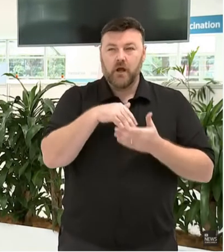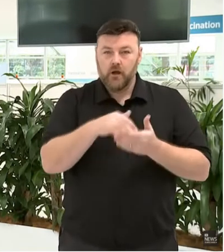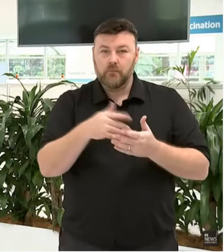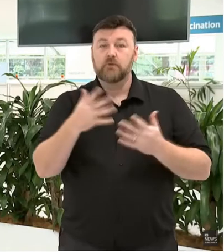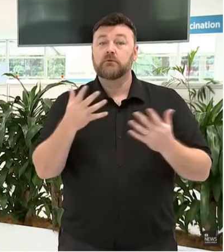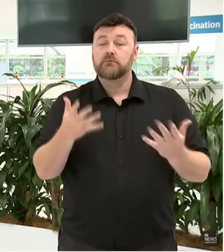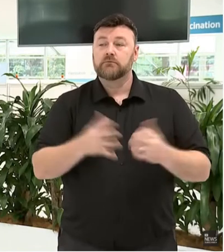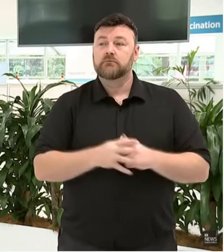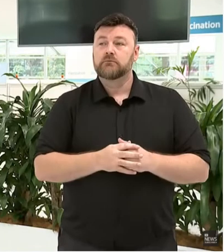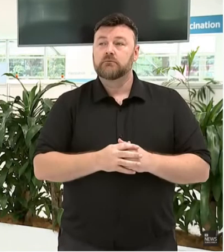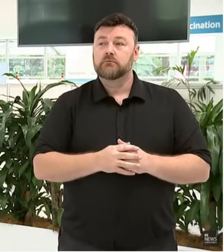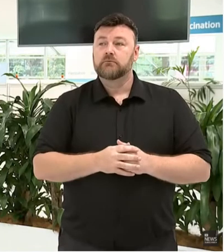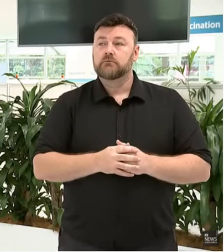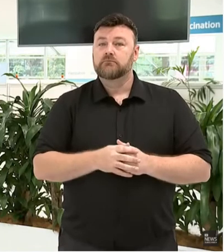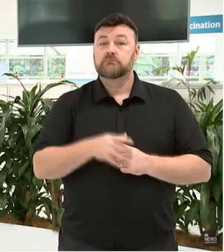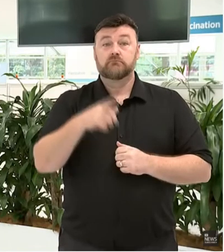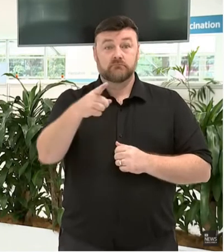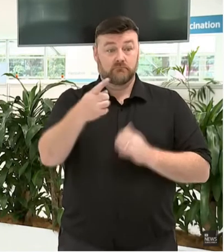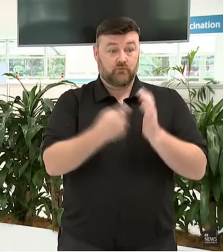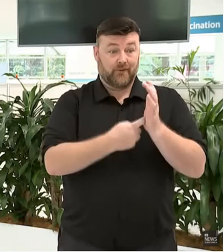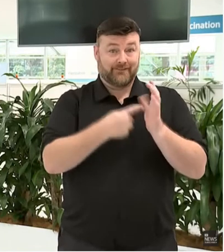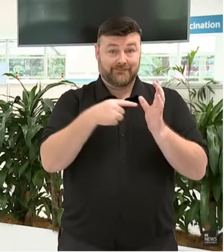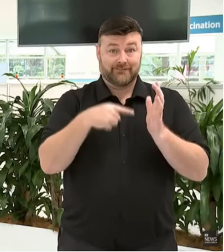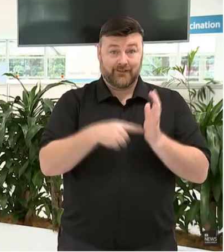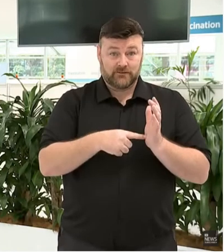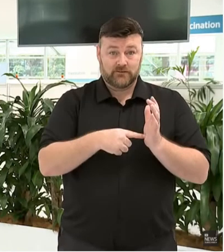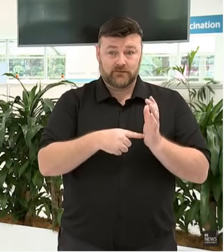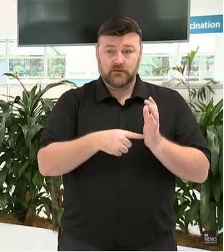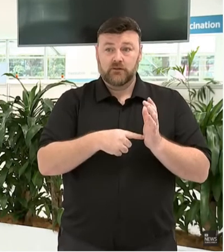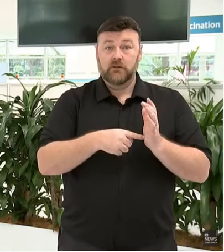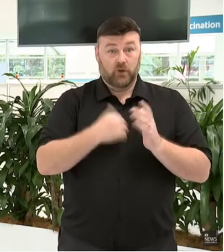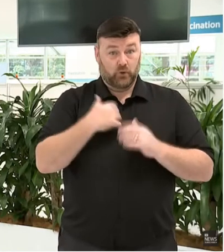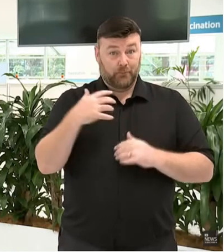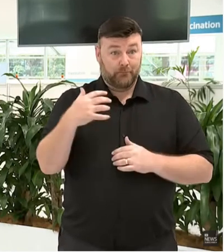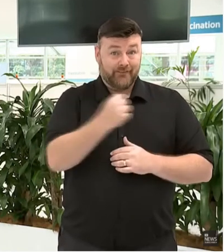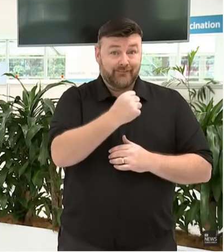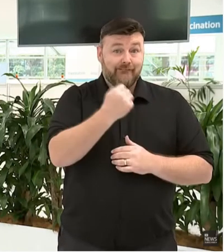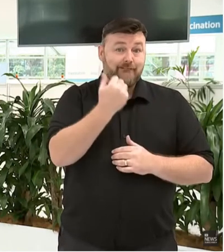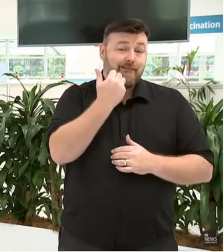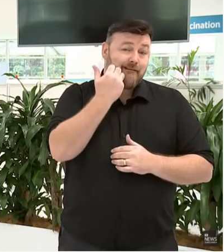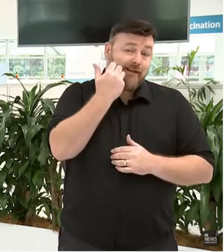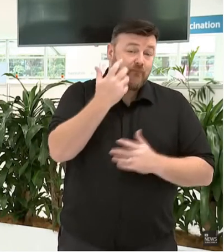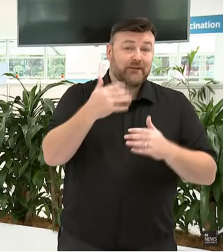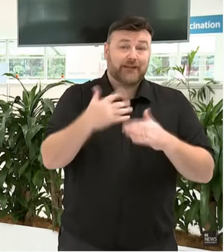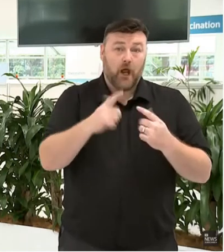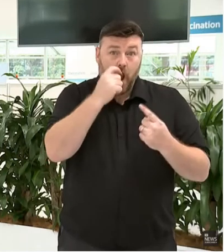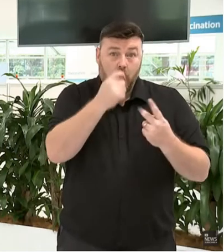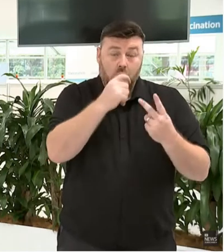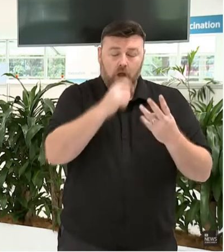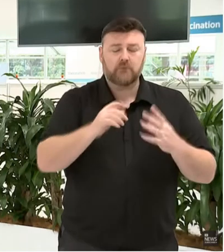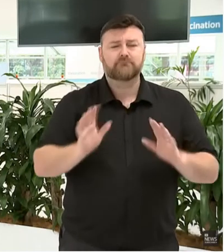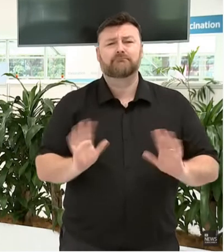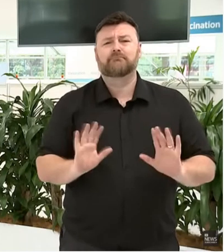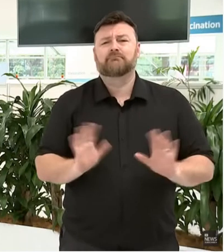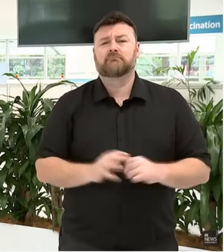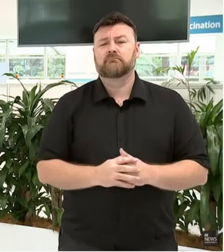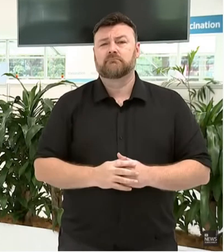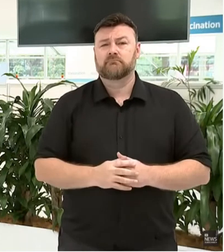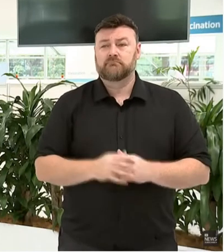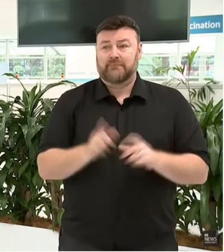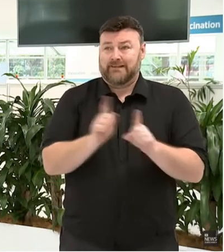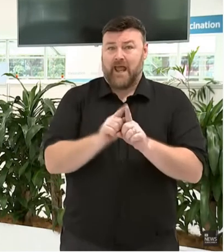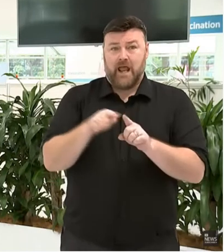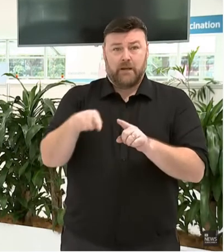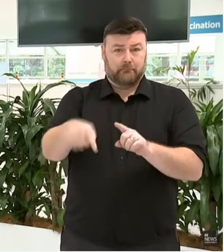tests won't be used, should not be used when we do provide them every single day. They should be used by people, just like many